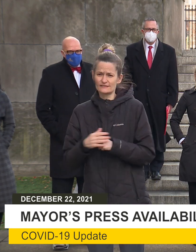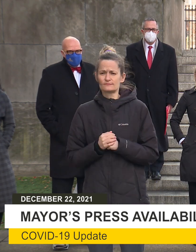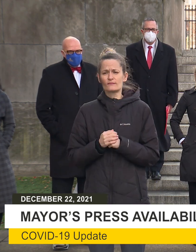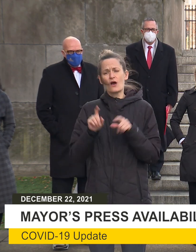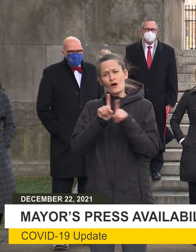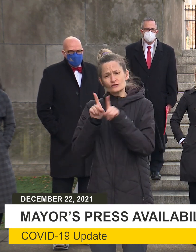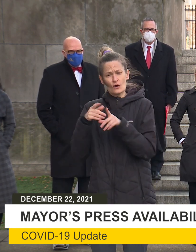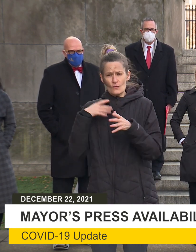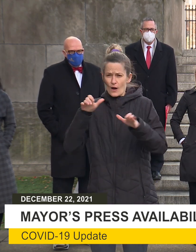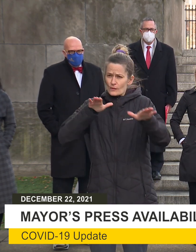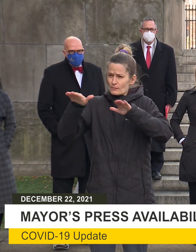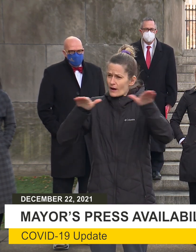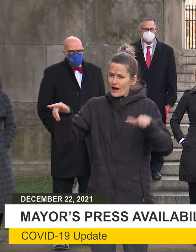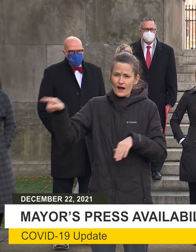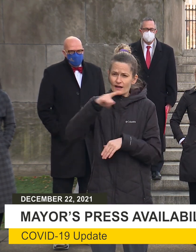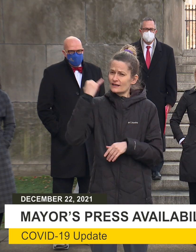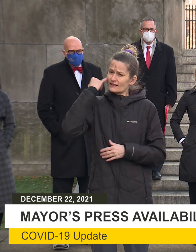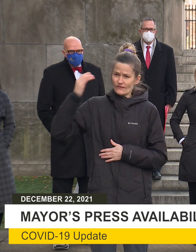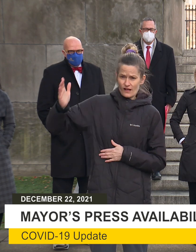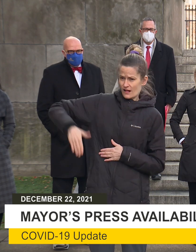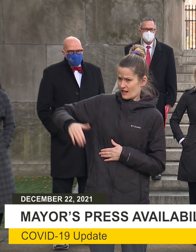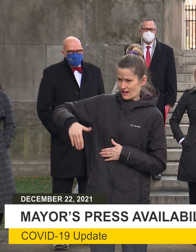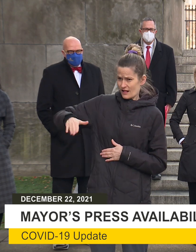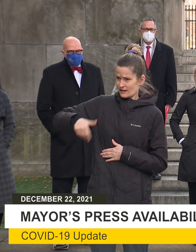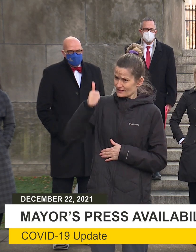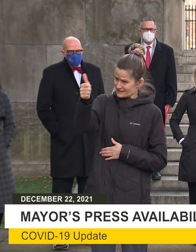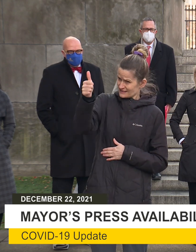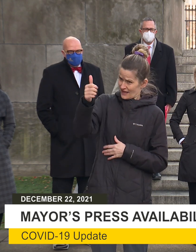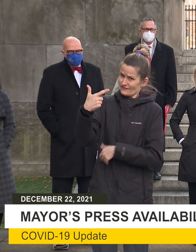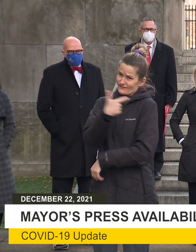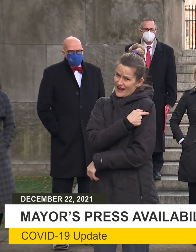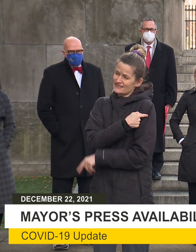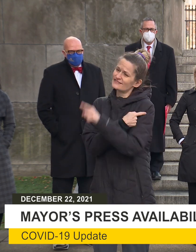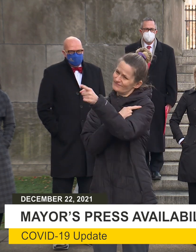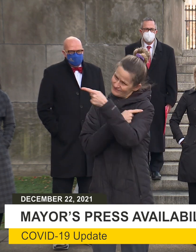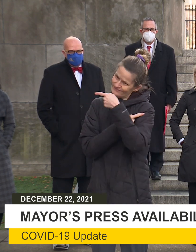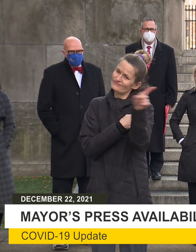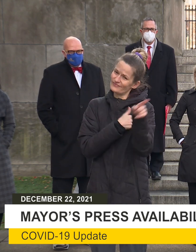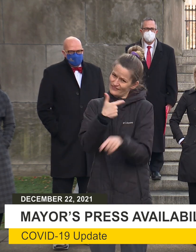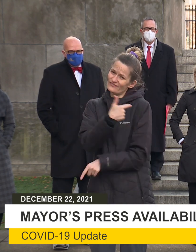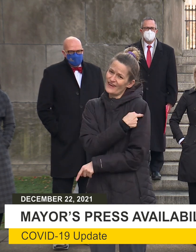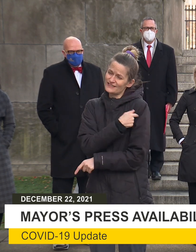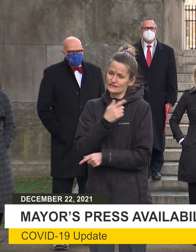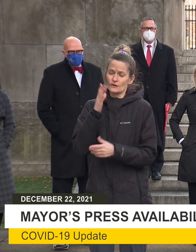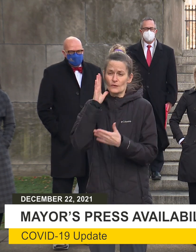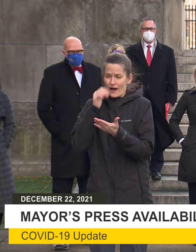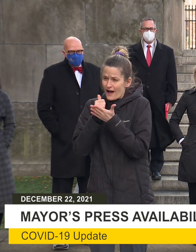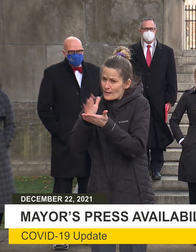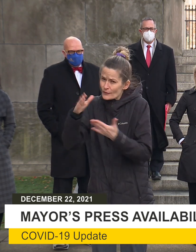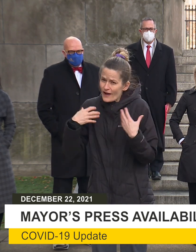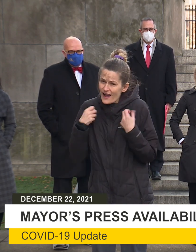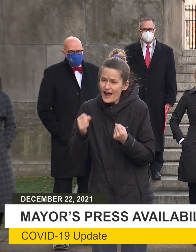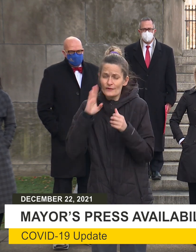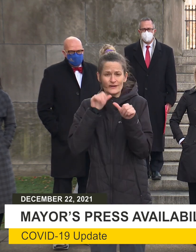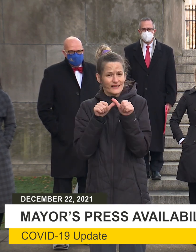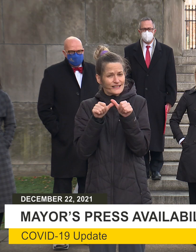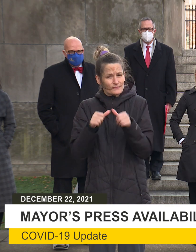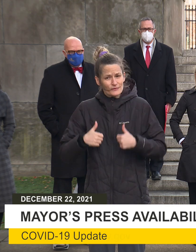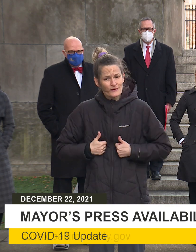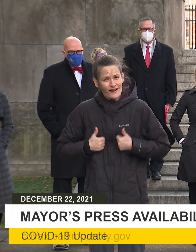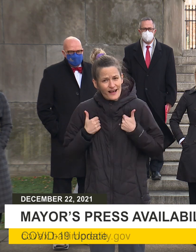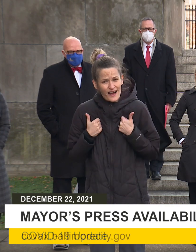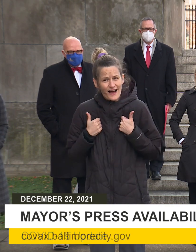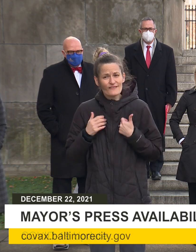done so, get your vaccine. It will keep you healthy. It will keep you alive. It will keep you out of our